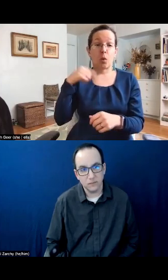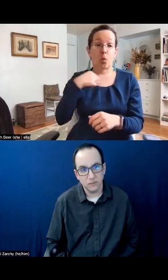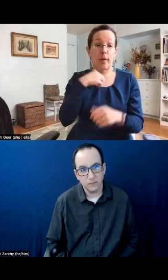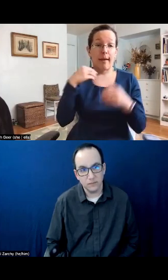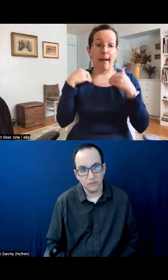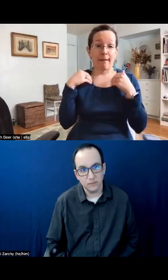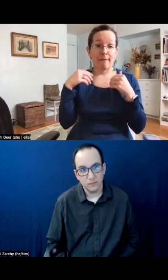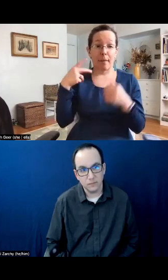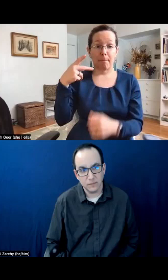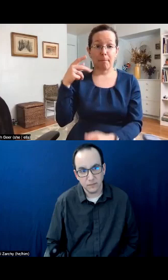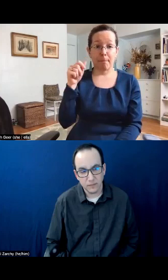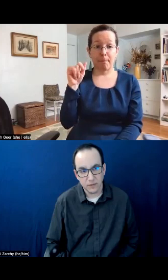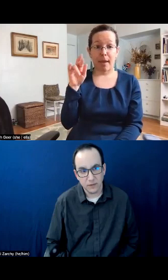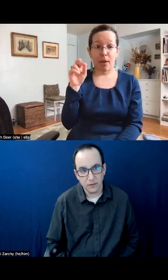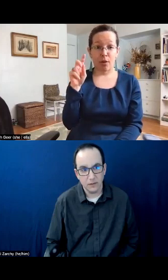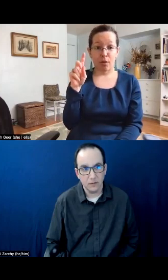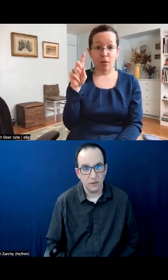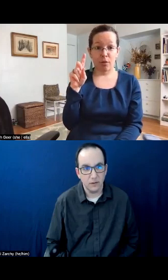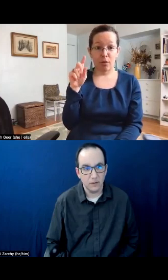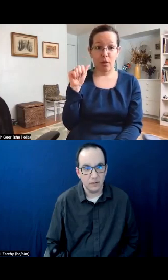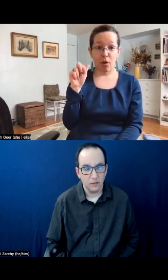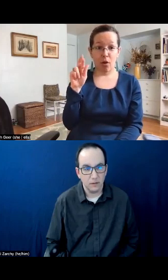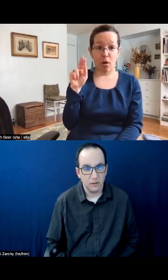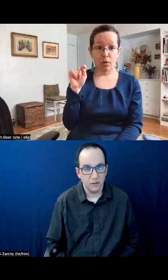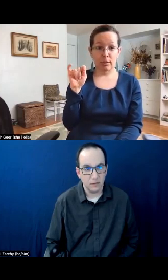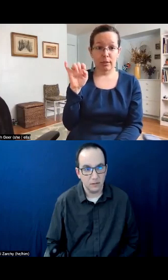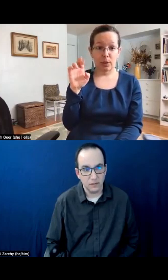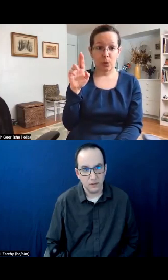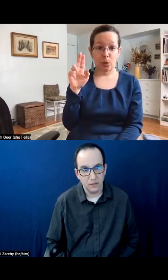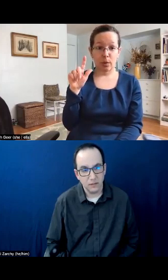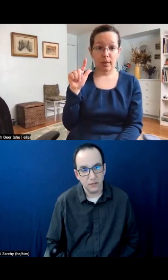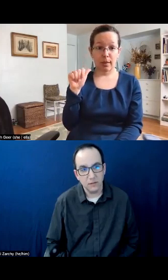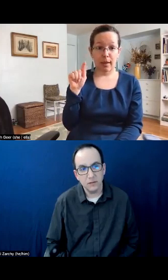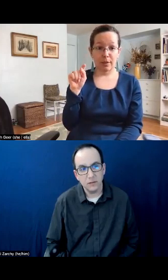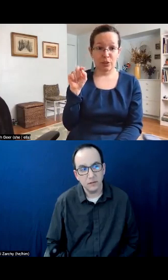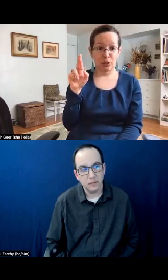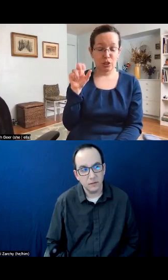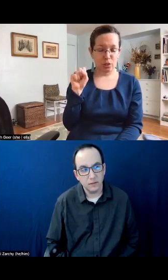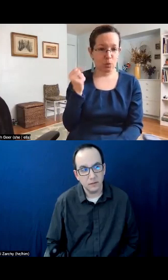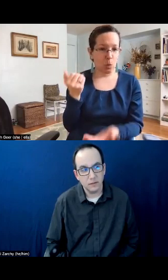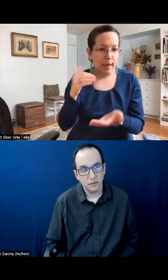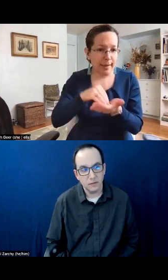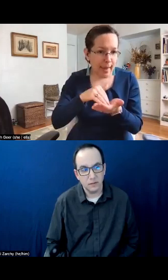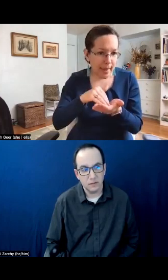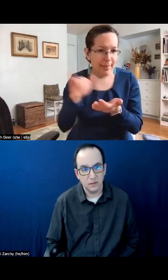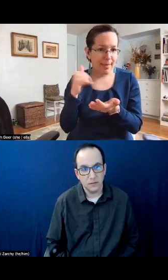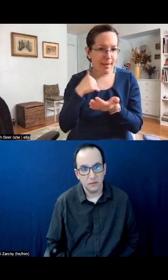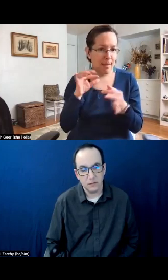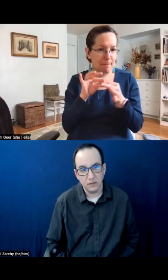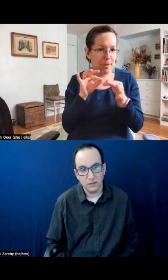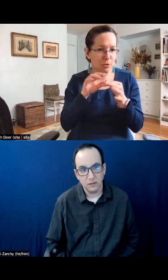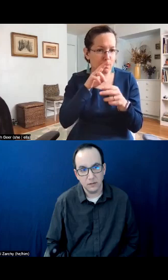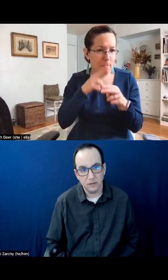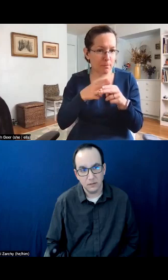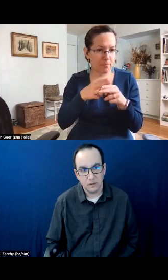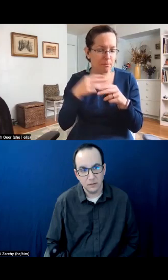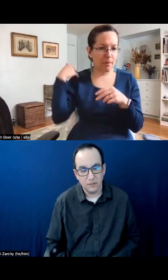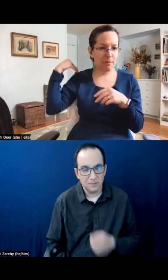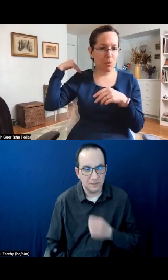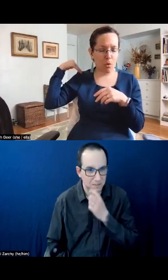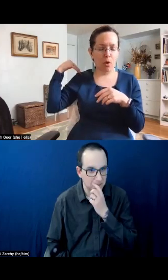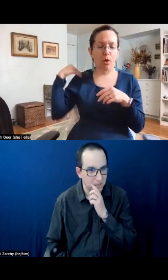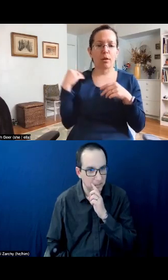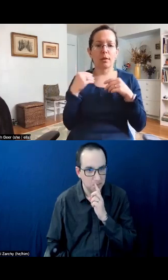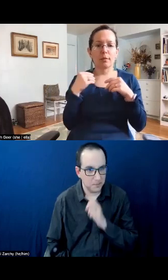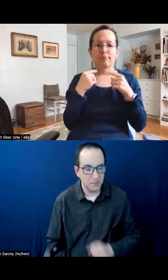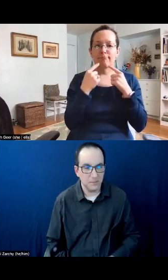So here we talk about, again, the modality-specific characteristics, the first of which is paired articulators. Okay, so